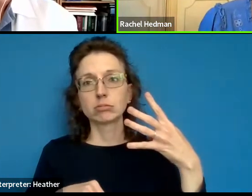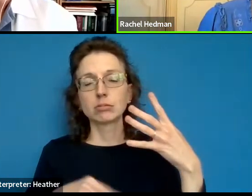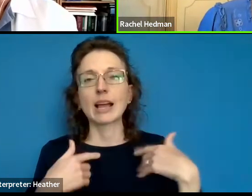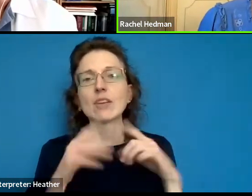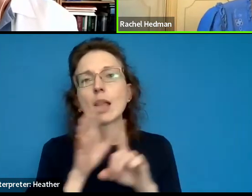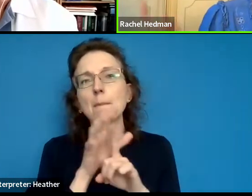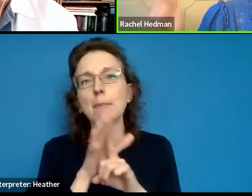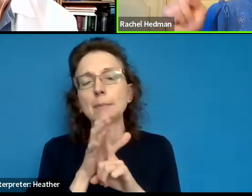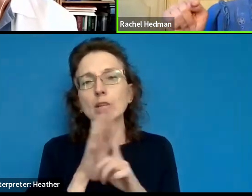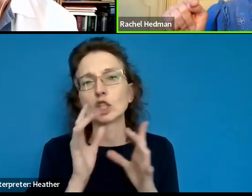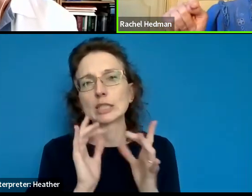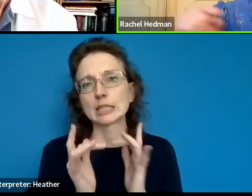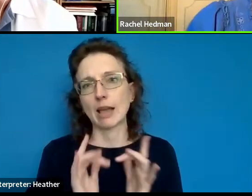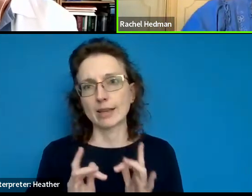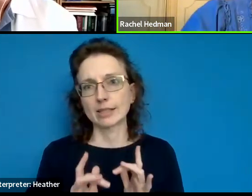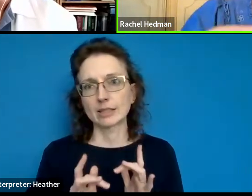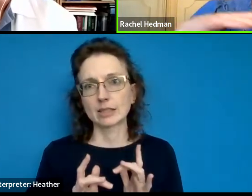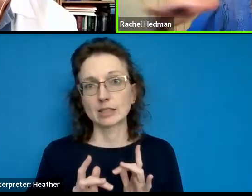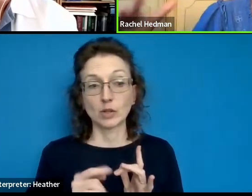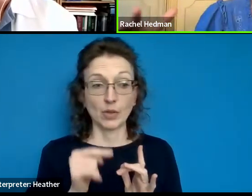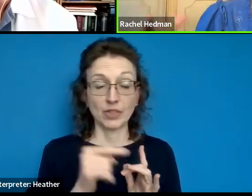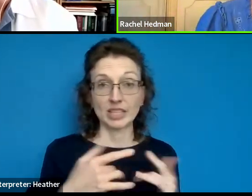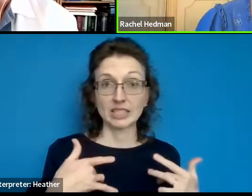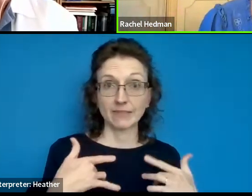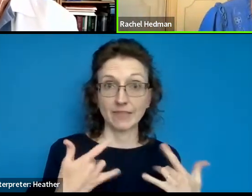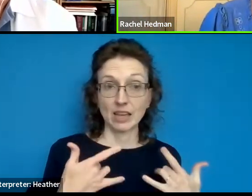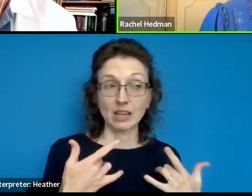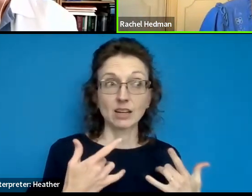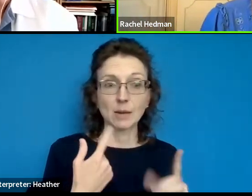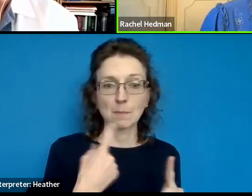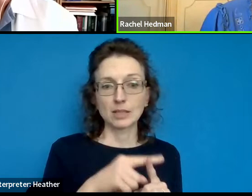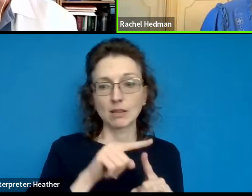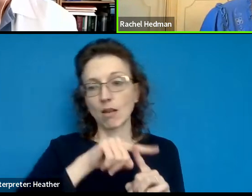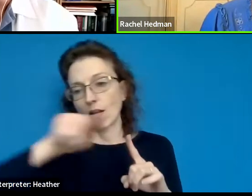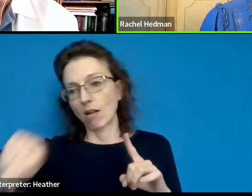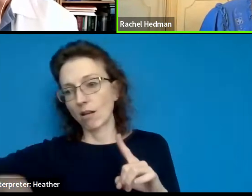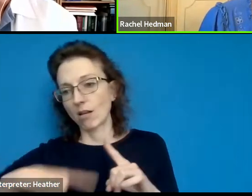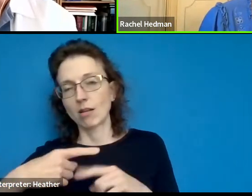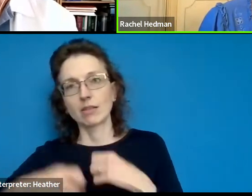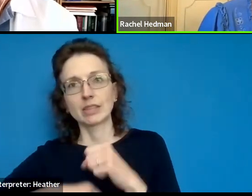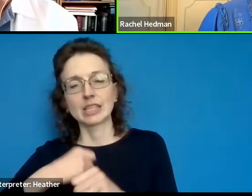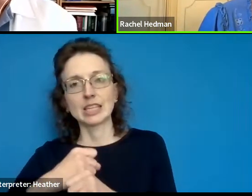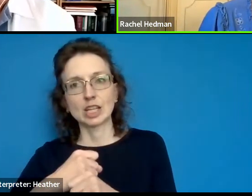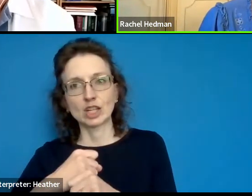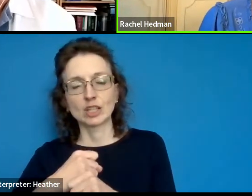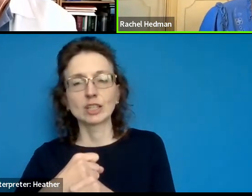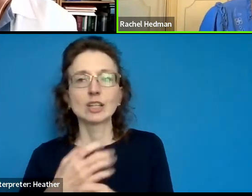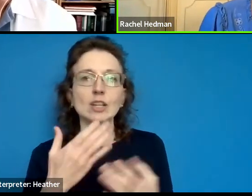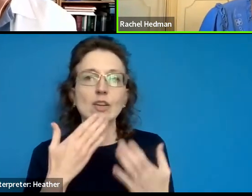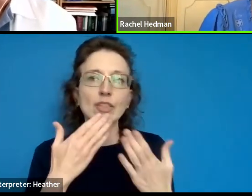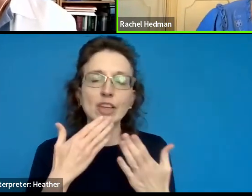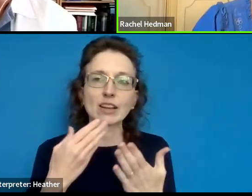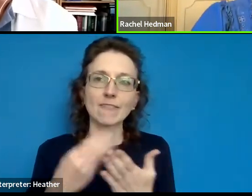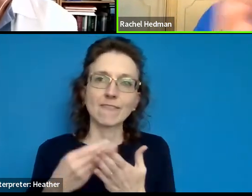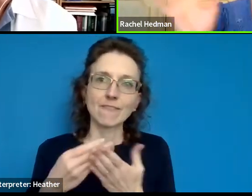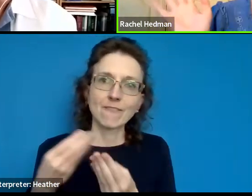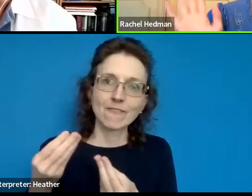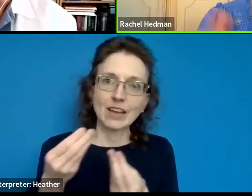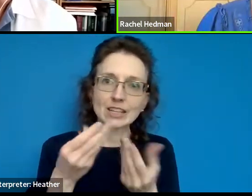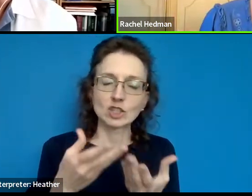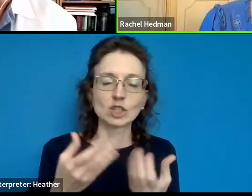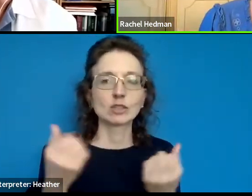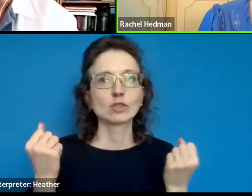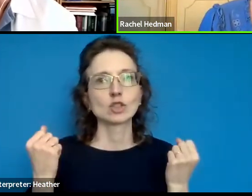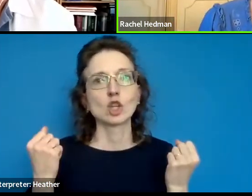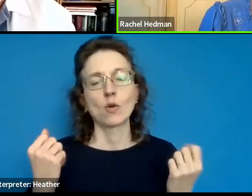sites for us, because besides this event, we do things year round. We want to give thanks to our funders. There's so many of